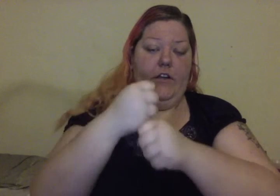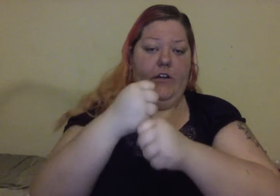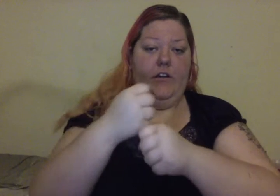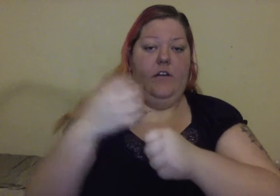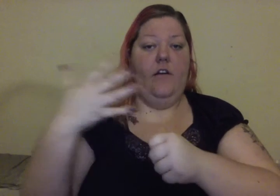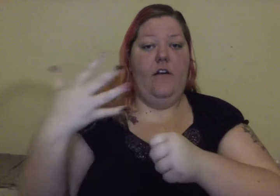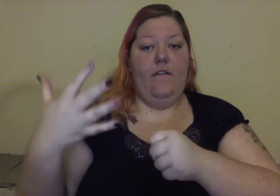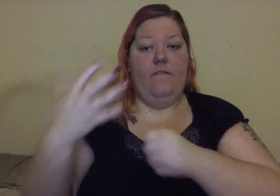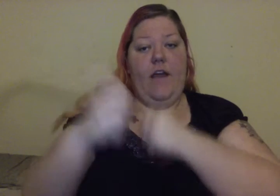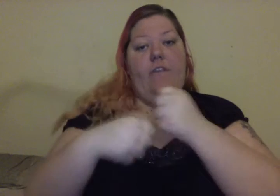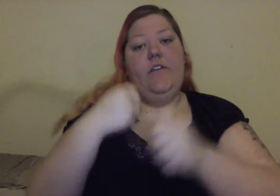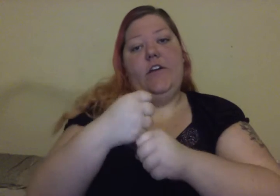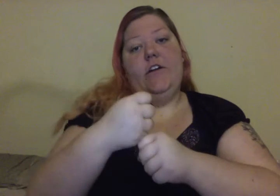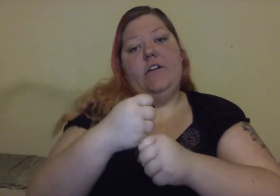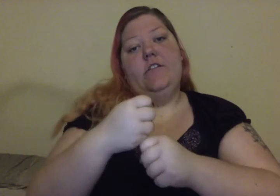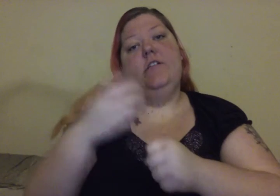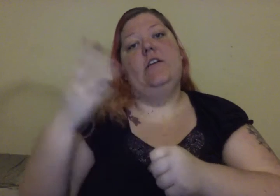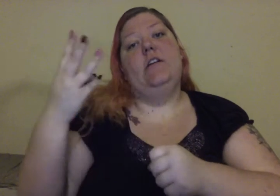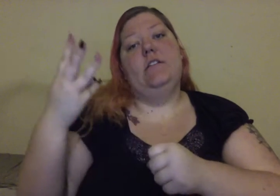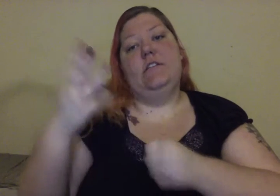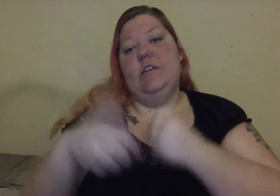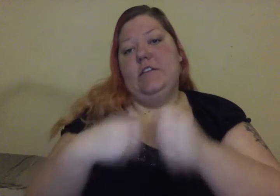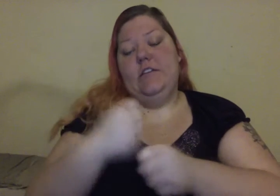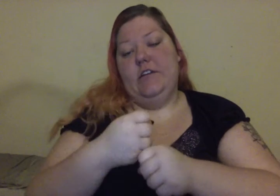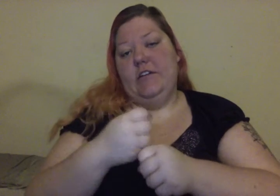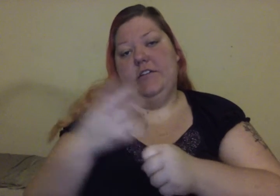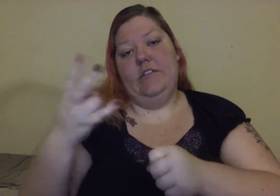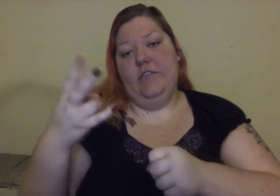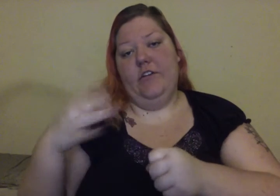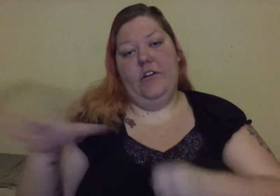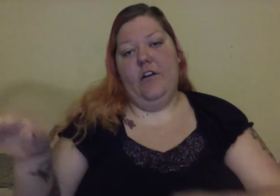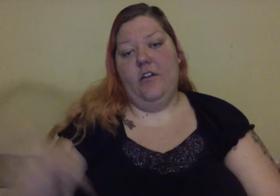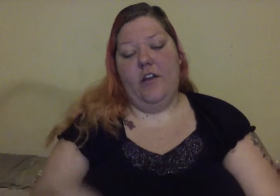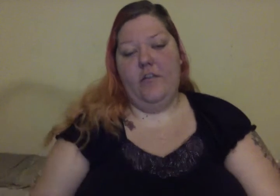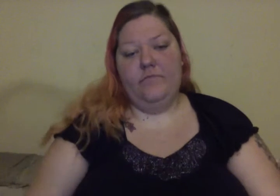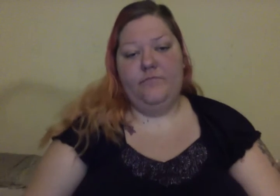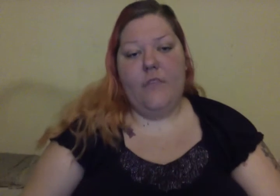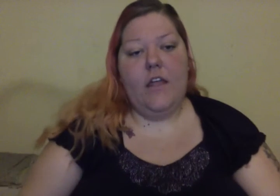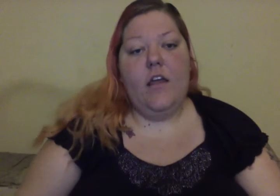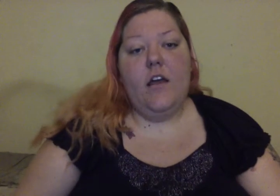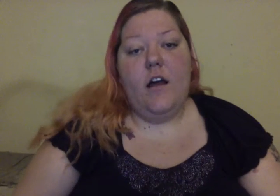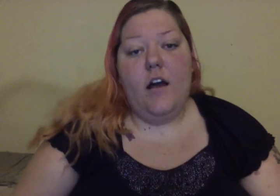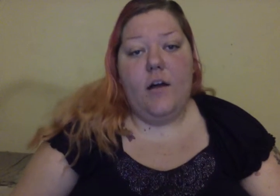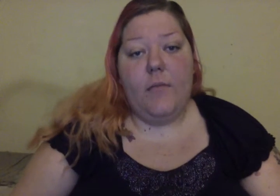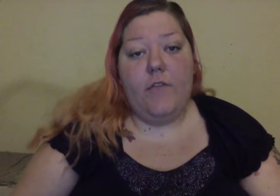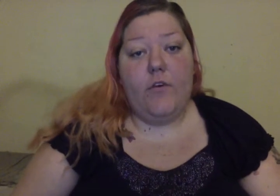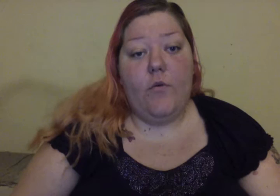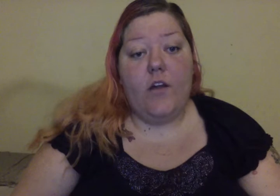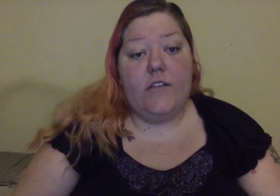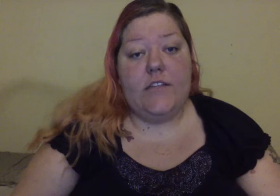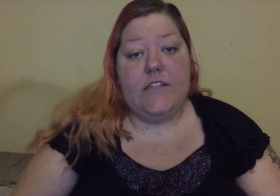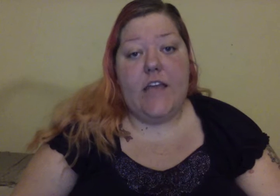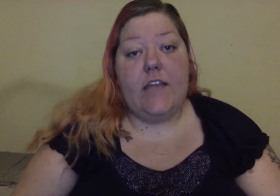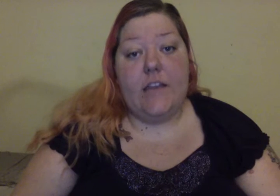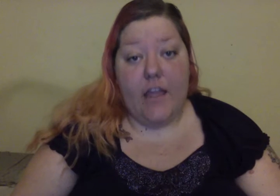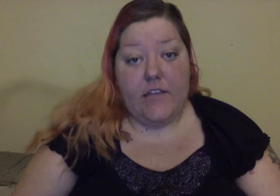year, 5 year, 6 year, 7 year, on and on. If you want to say next